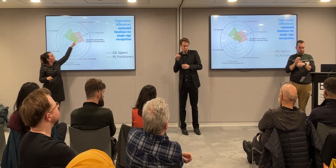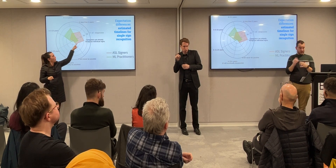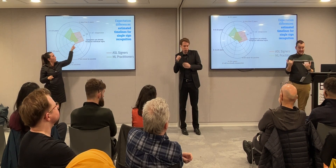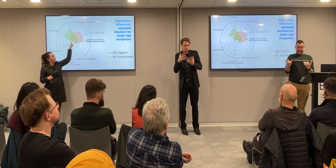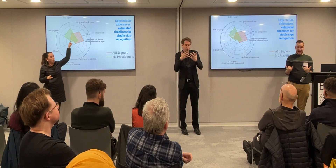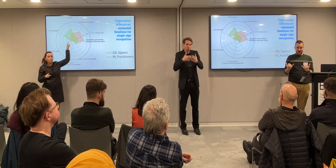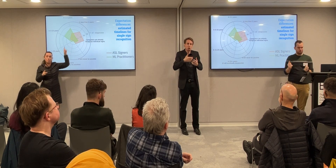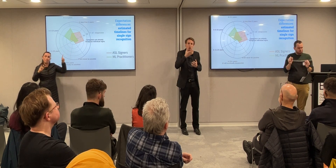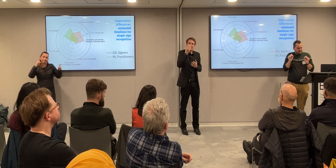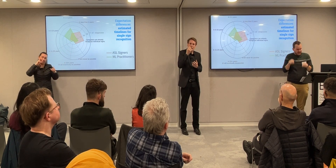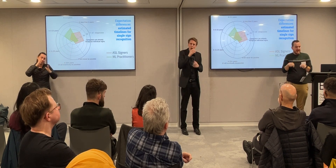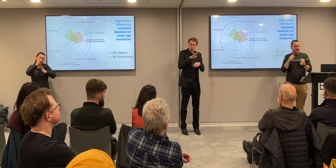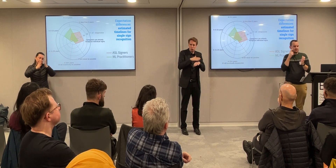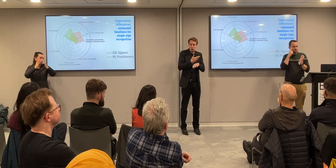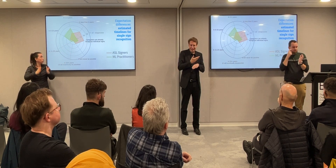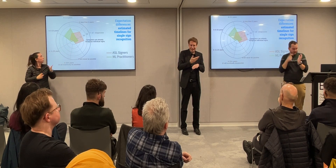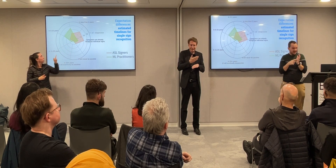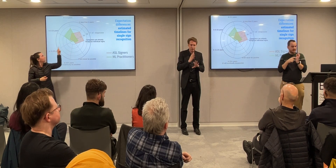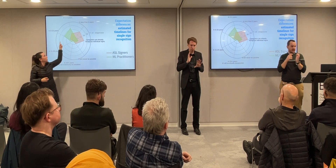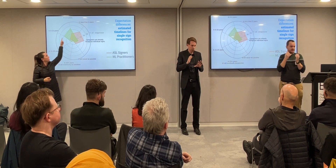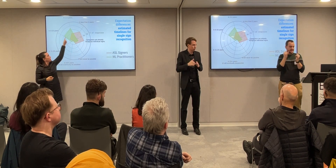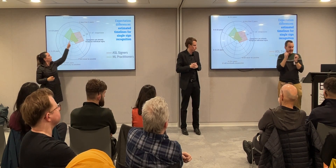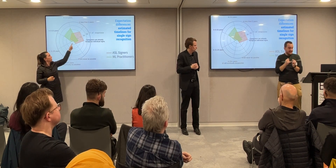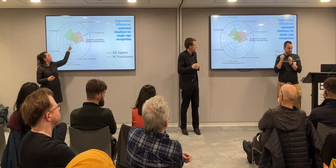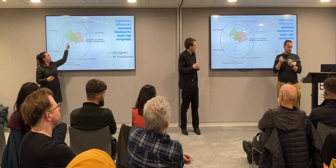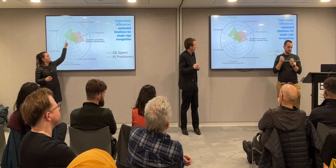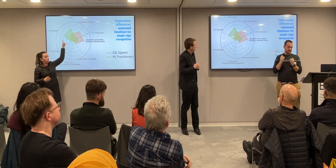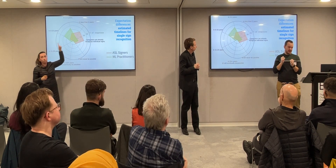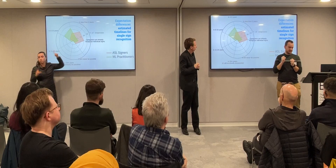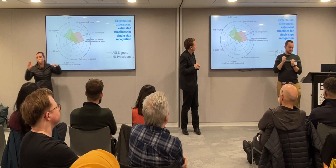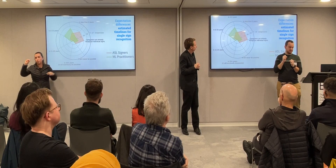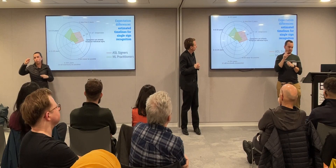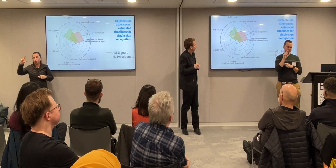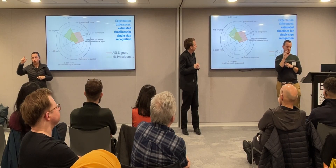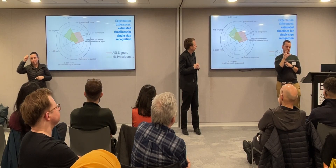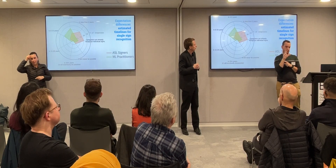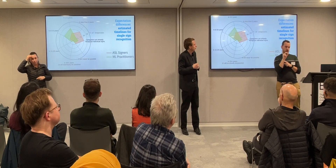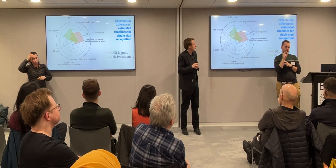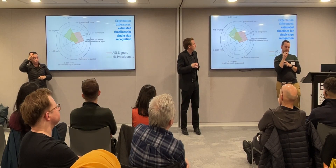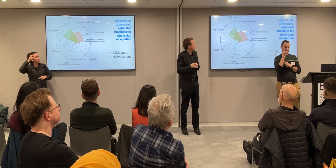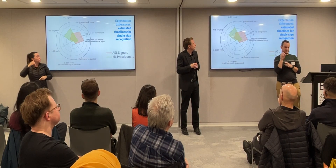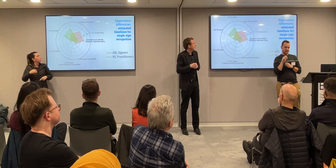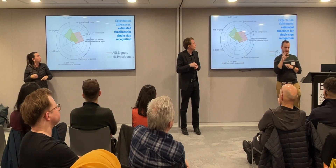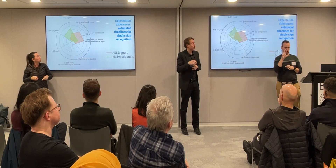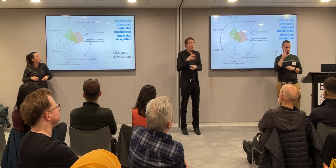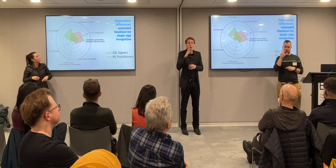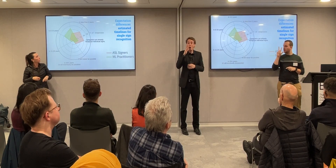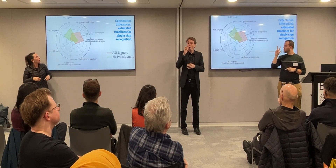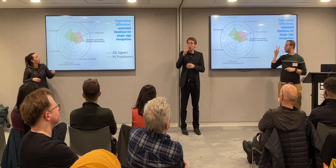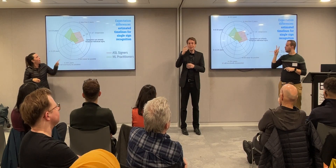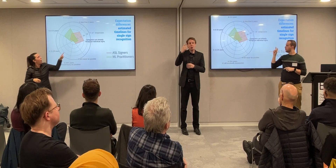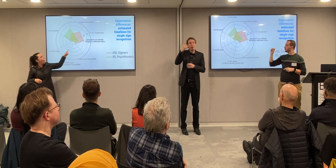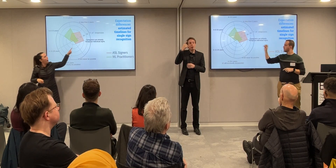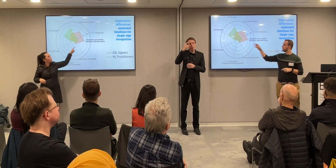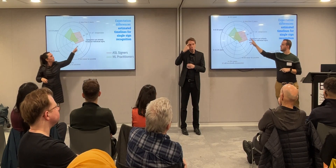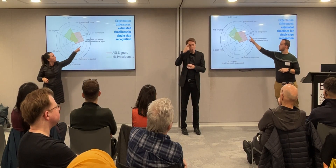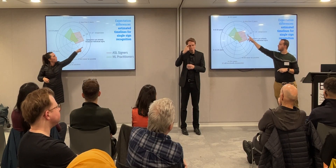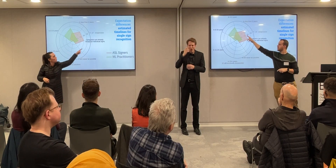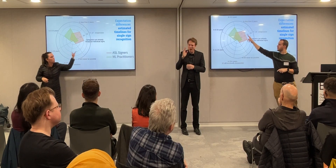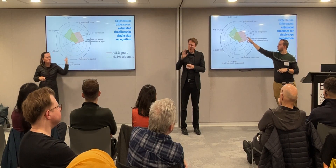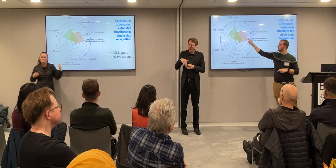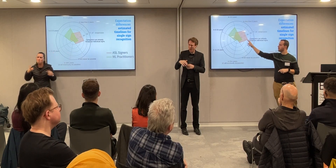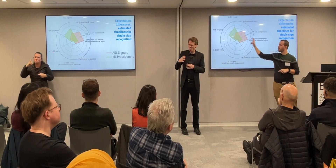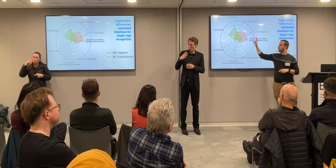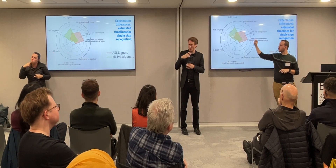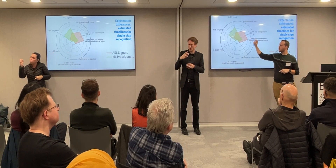green. So you can see with the orange group, they said, oh yes, computers can already recognize individual